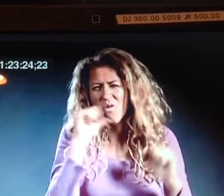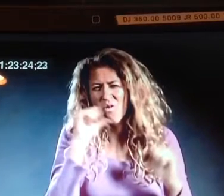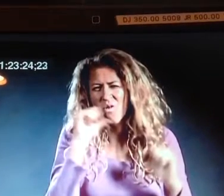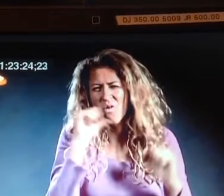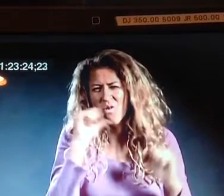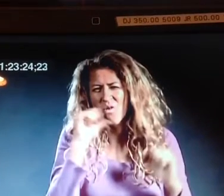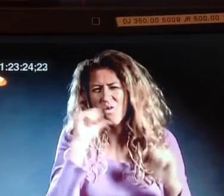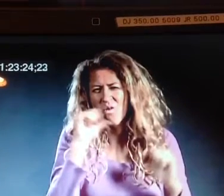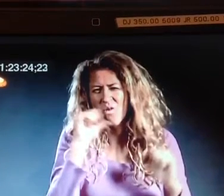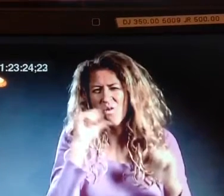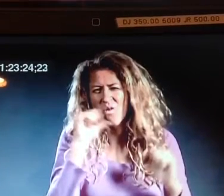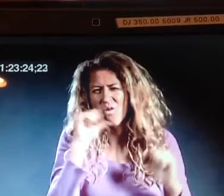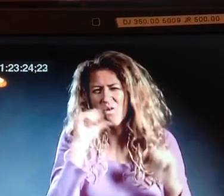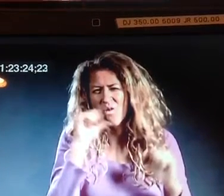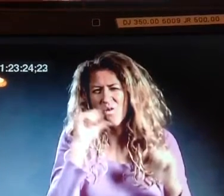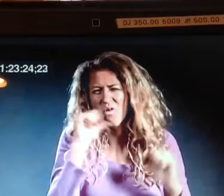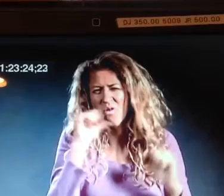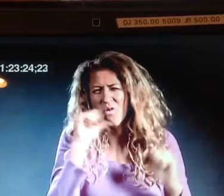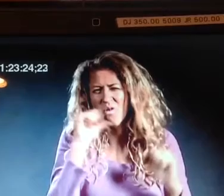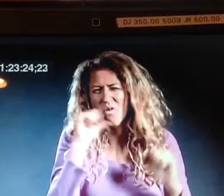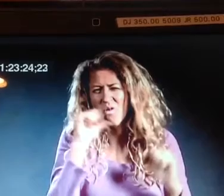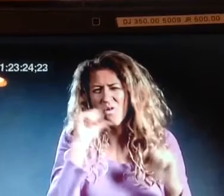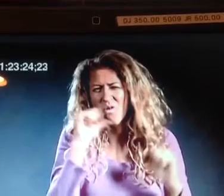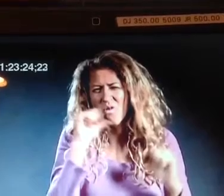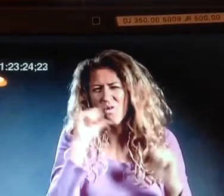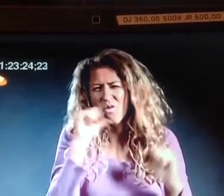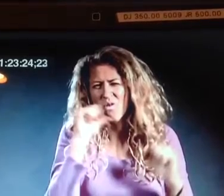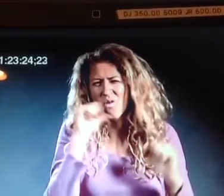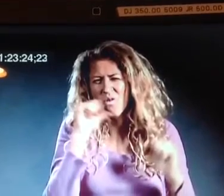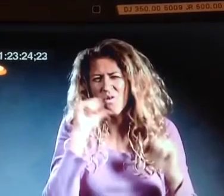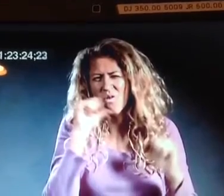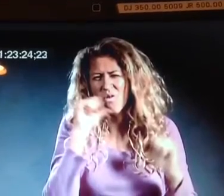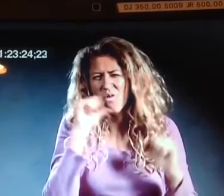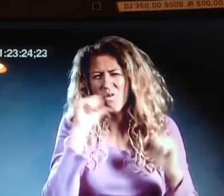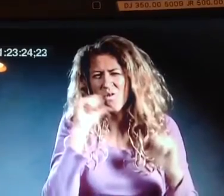through the water, but that's okay because it's really hot.